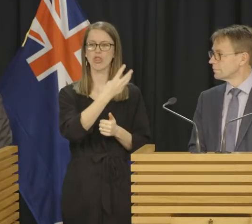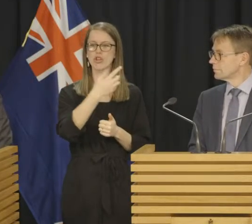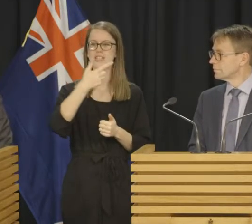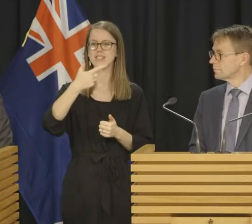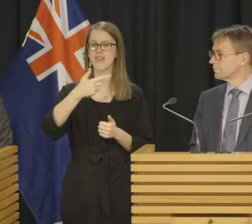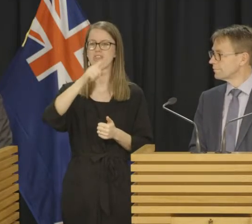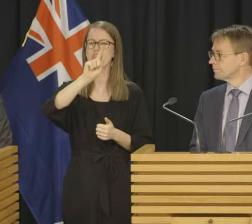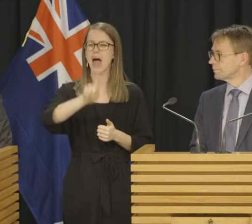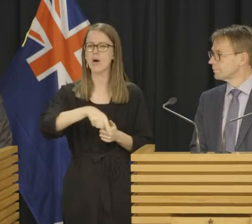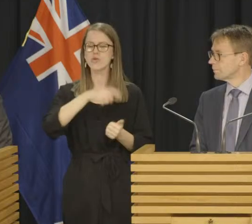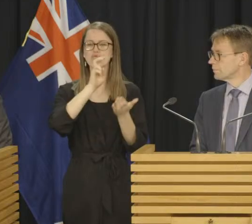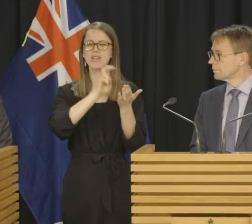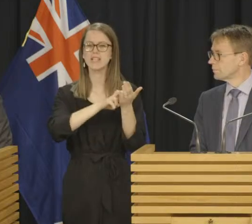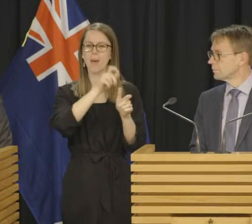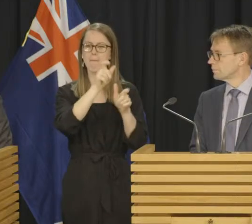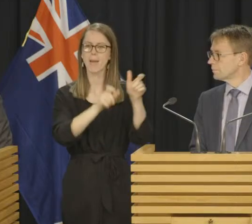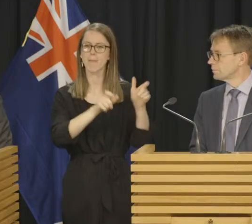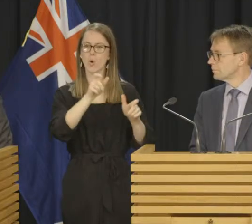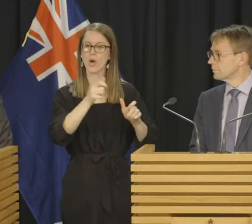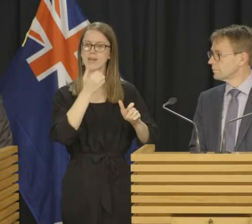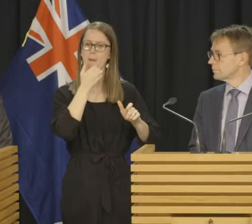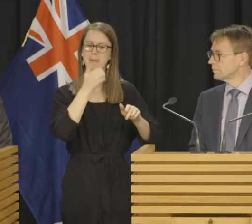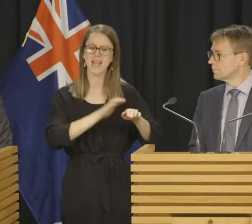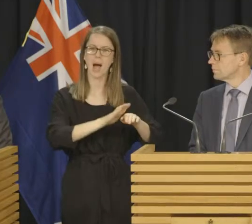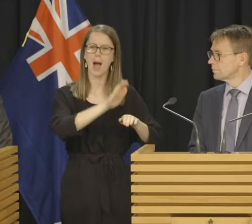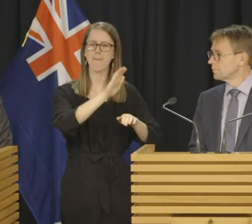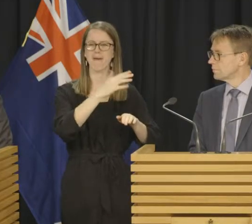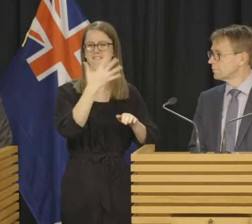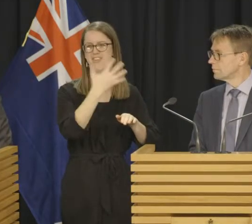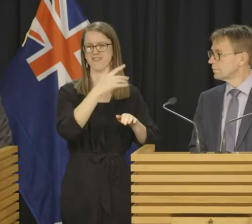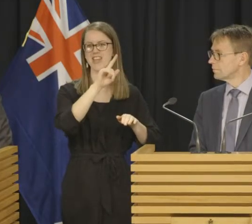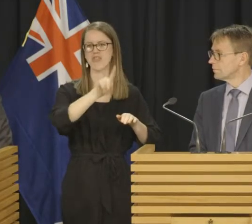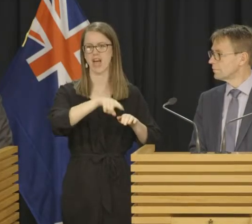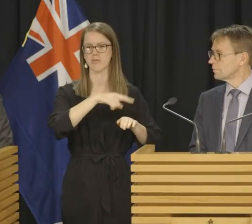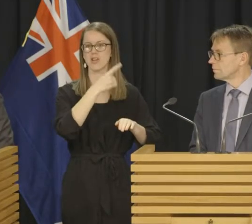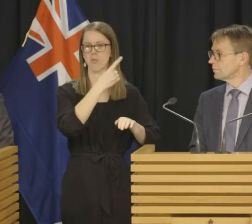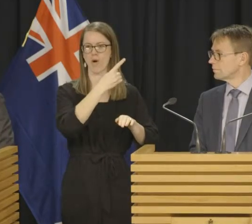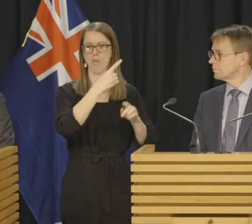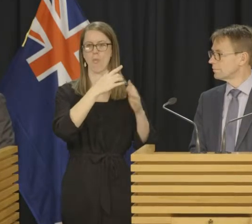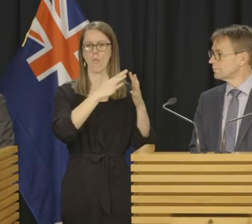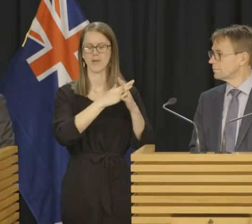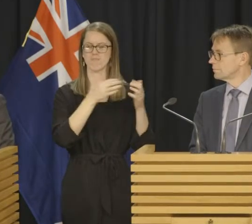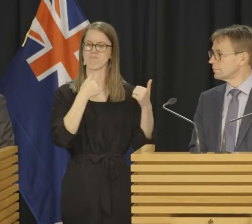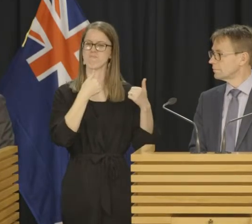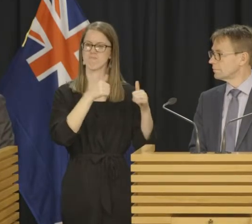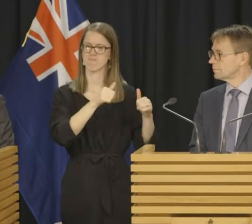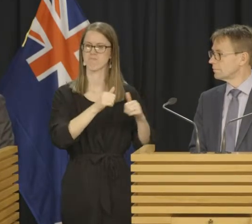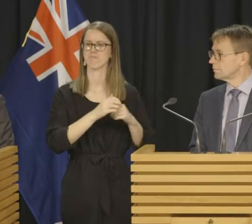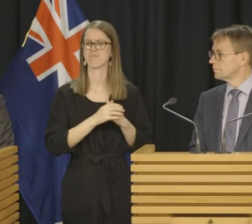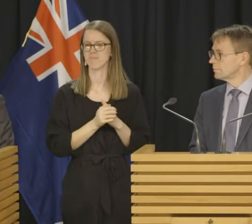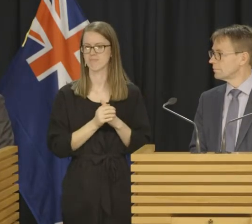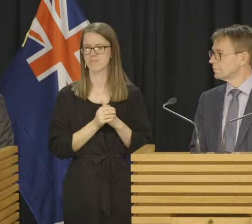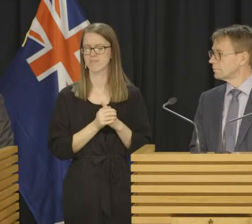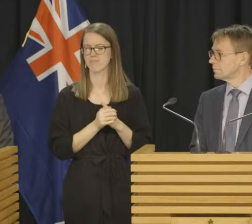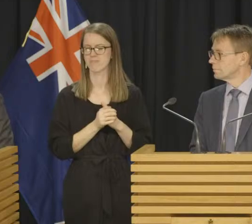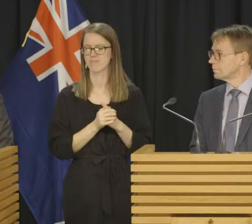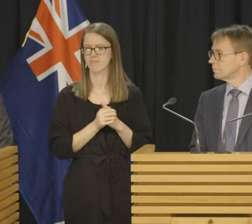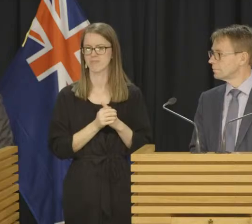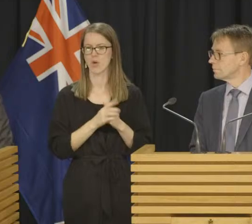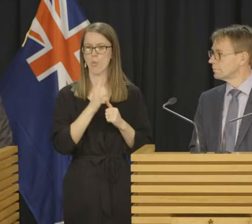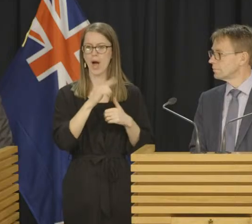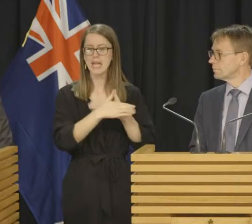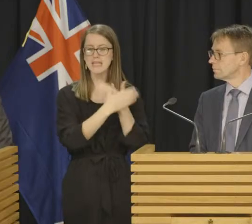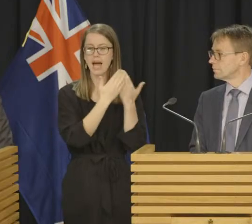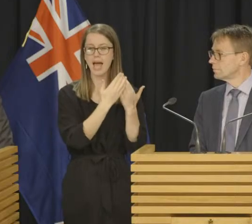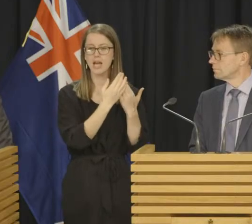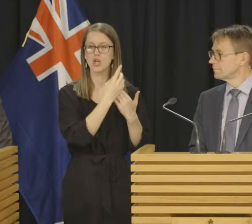637,000 registered users. That's up 15,700 over the past week and 2,400 in the last